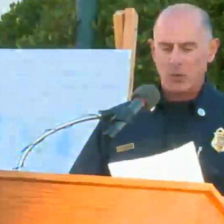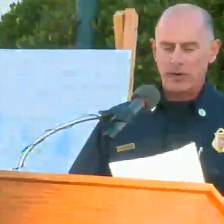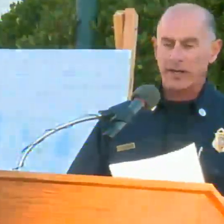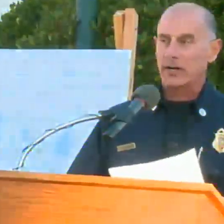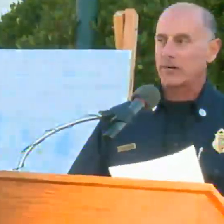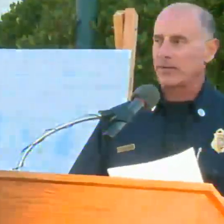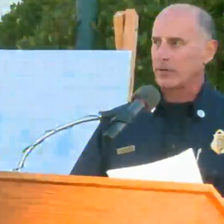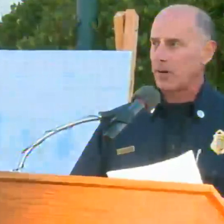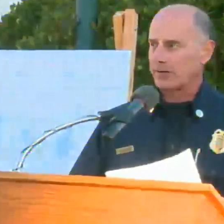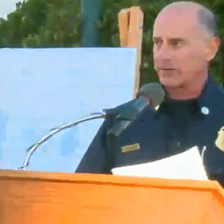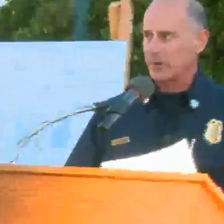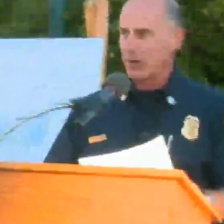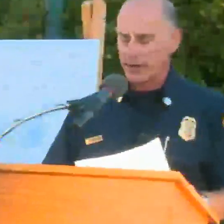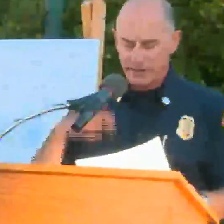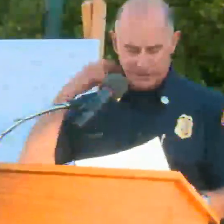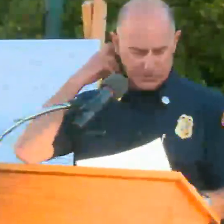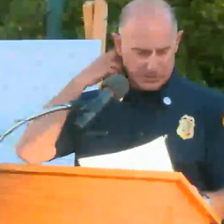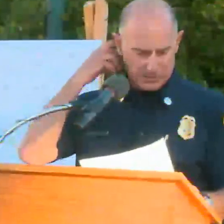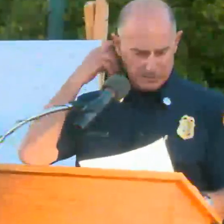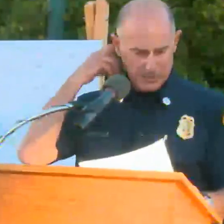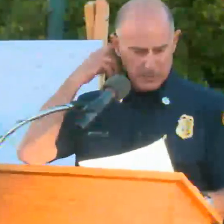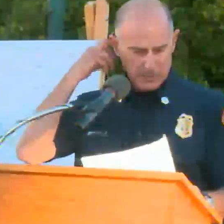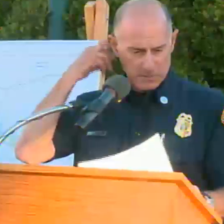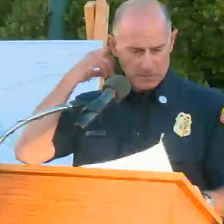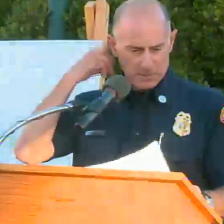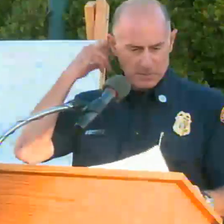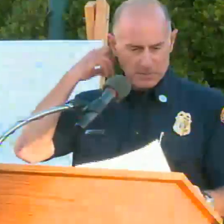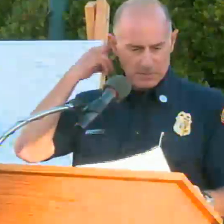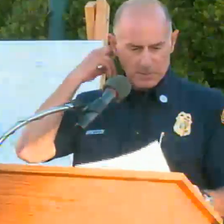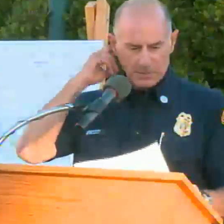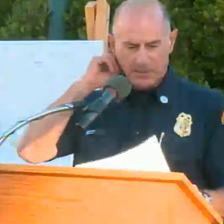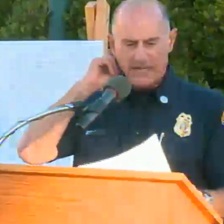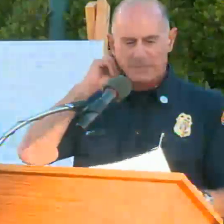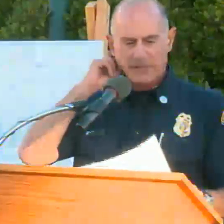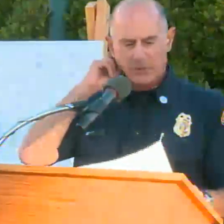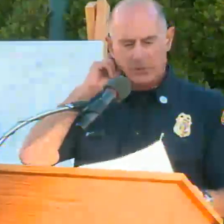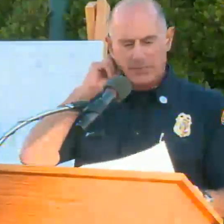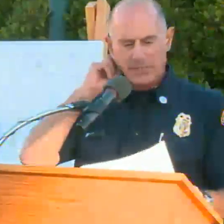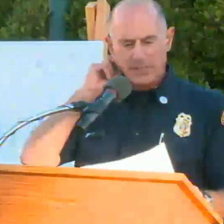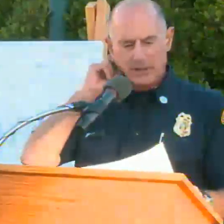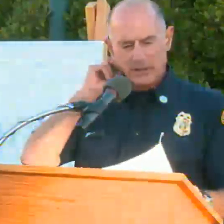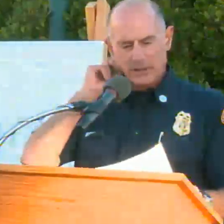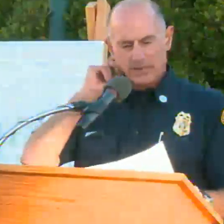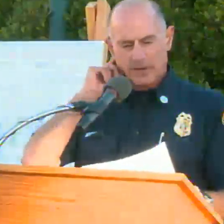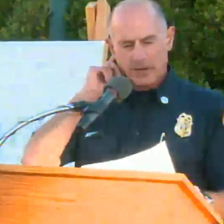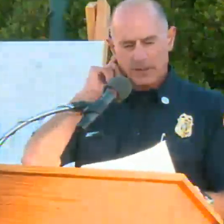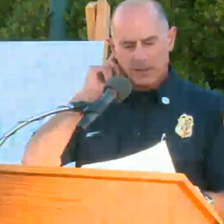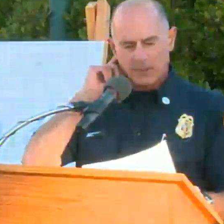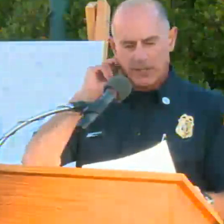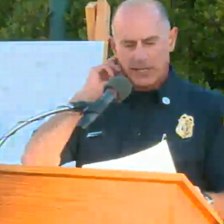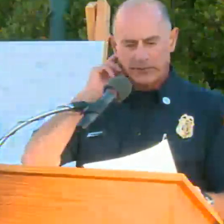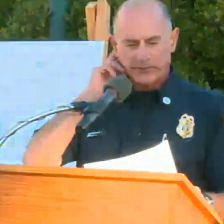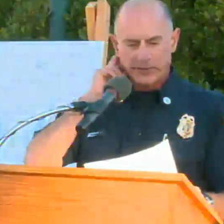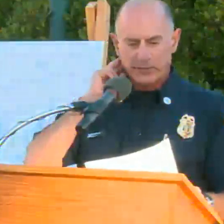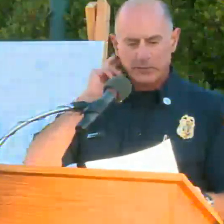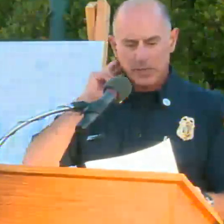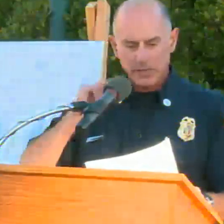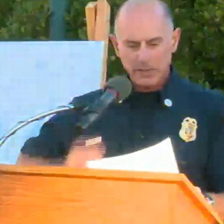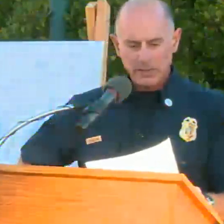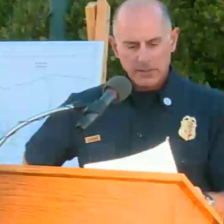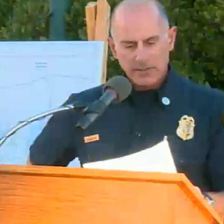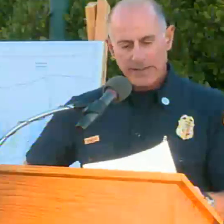Information Coordinator for the Montecito Water District. And the last speaker will be Vondo